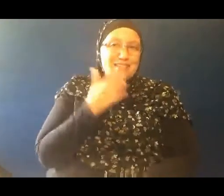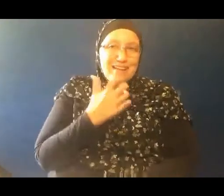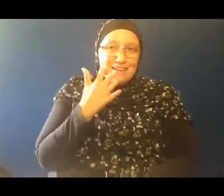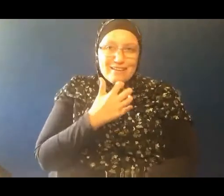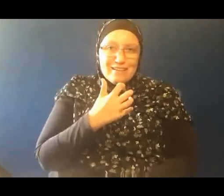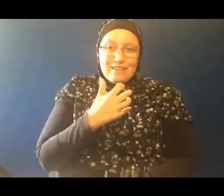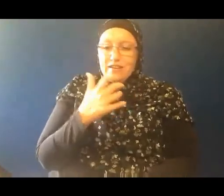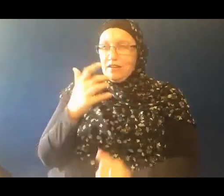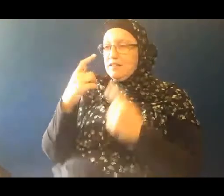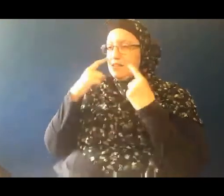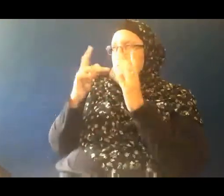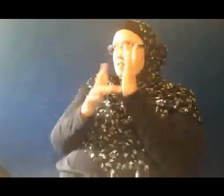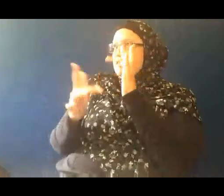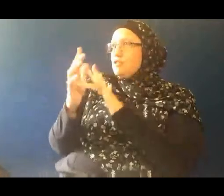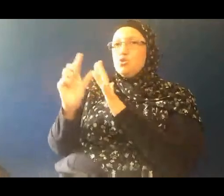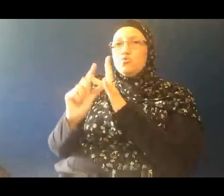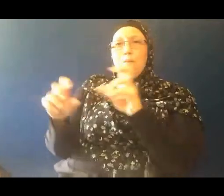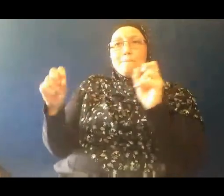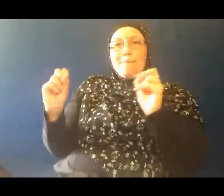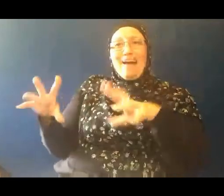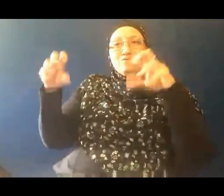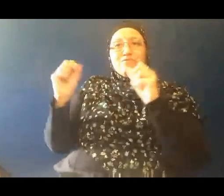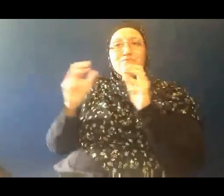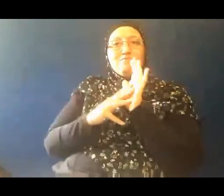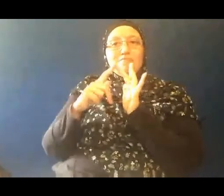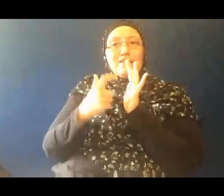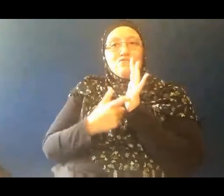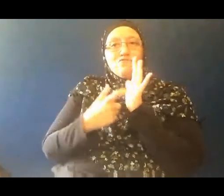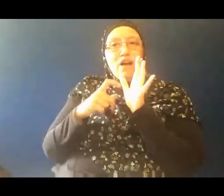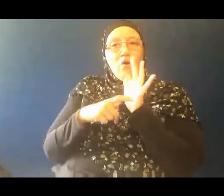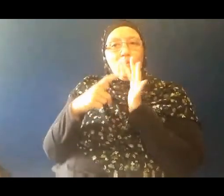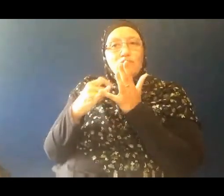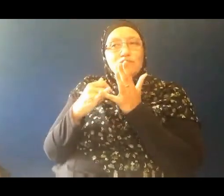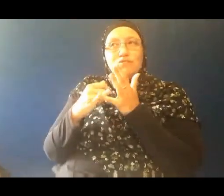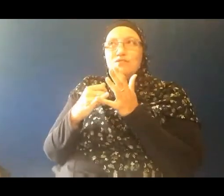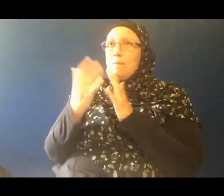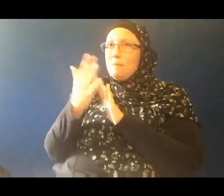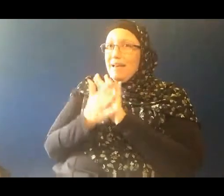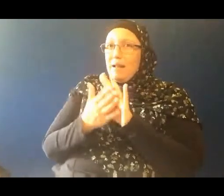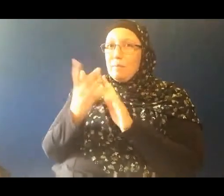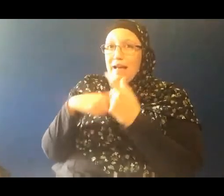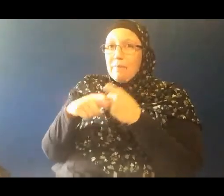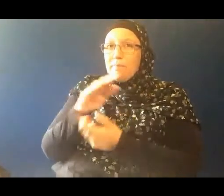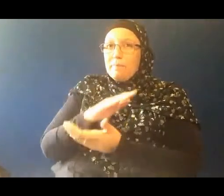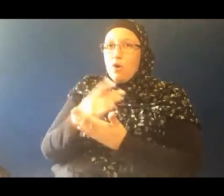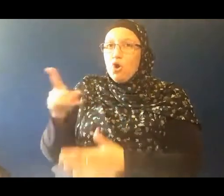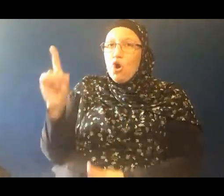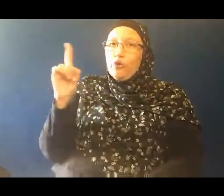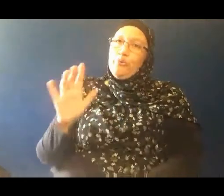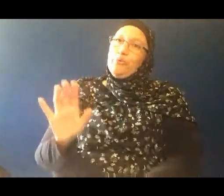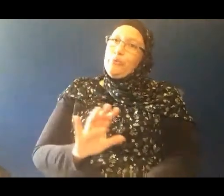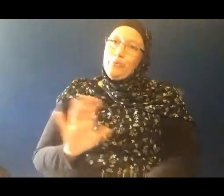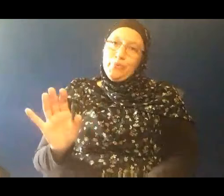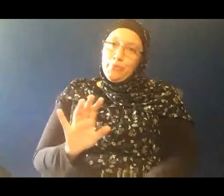becomes God. Nearness to God doesn't mean that you become God. But yes, it means you act godly. God